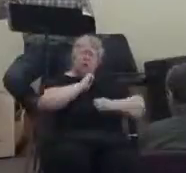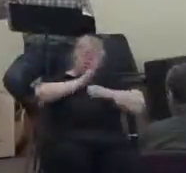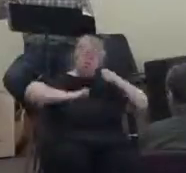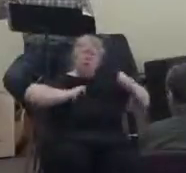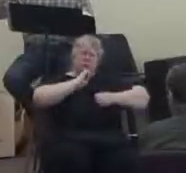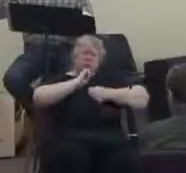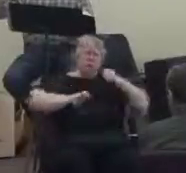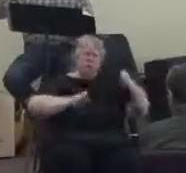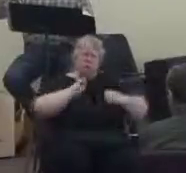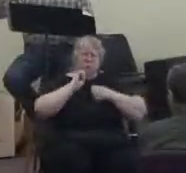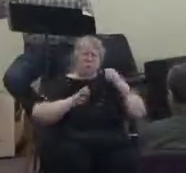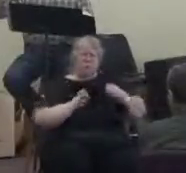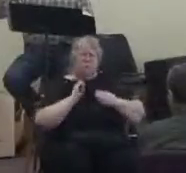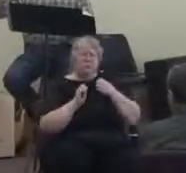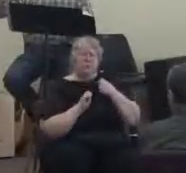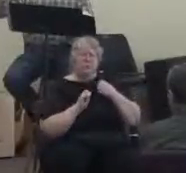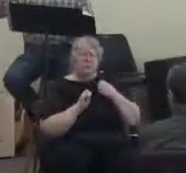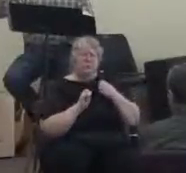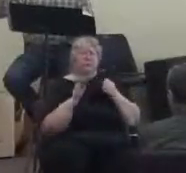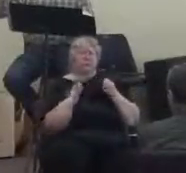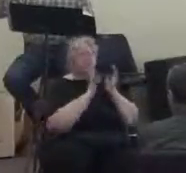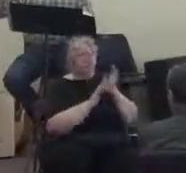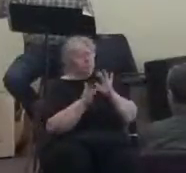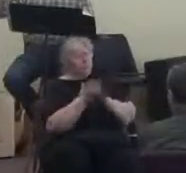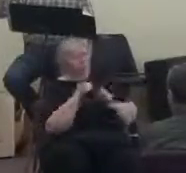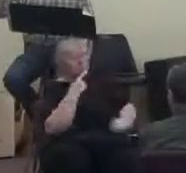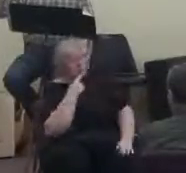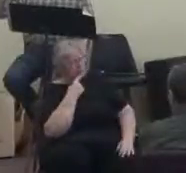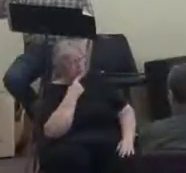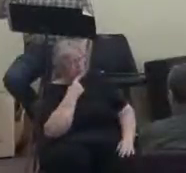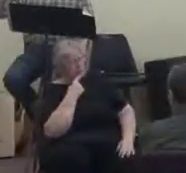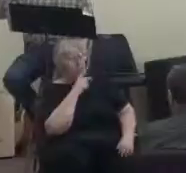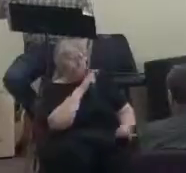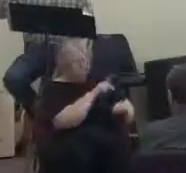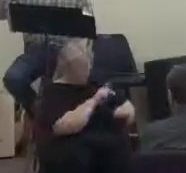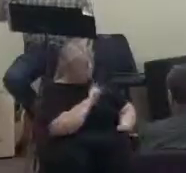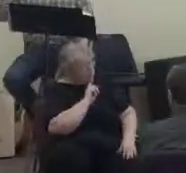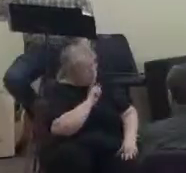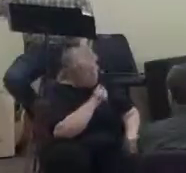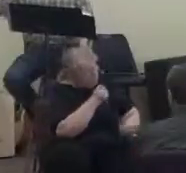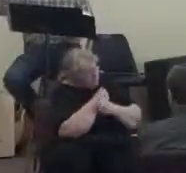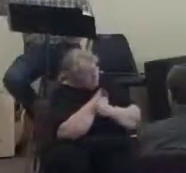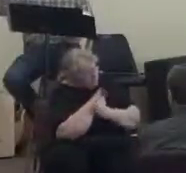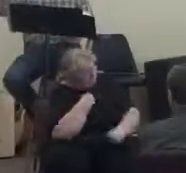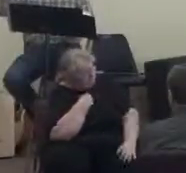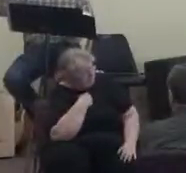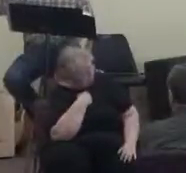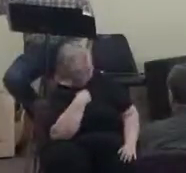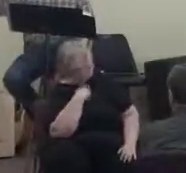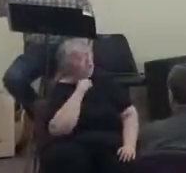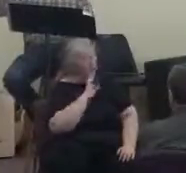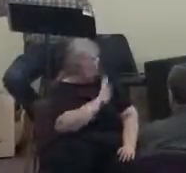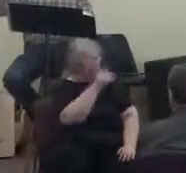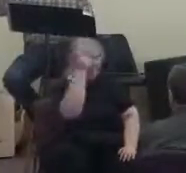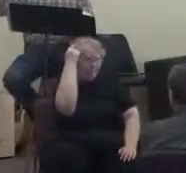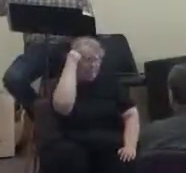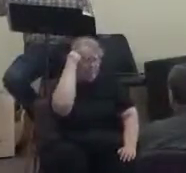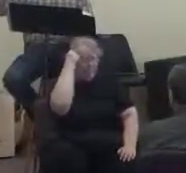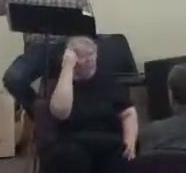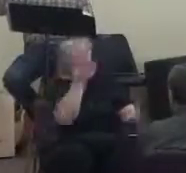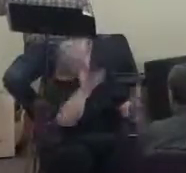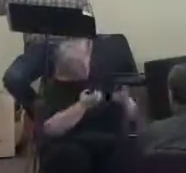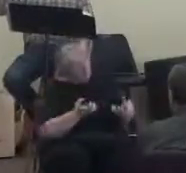He's saying, Peter, do you truly love me? is your mind and your will and your